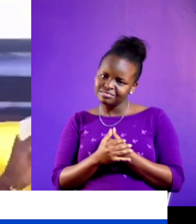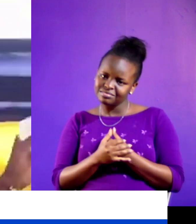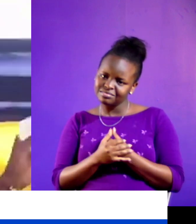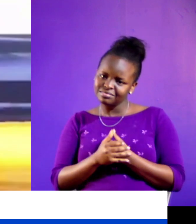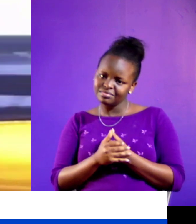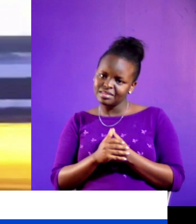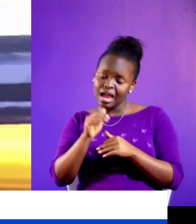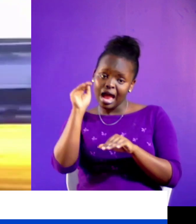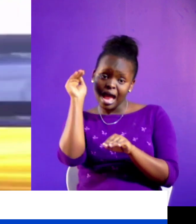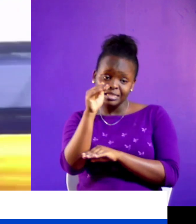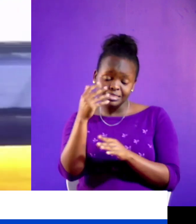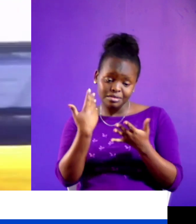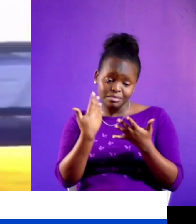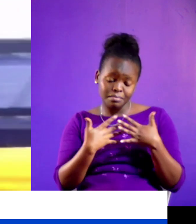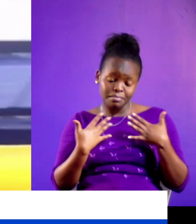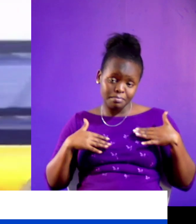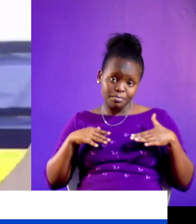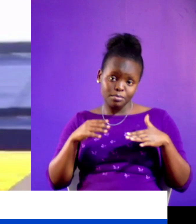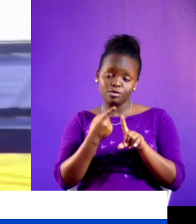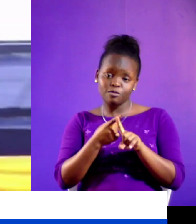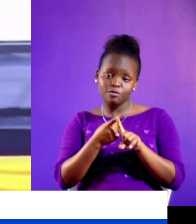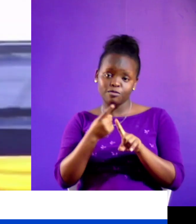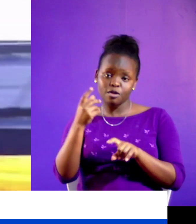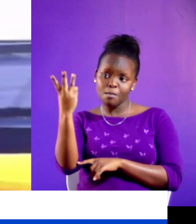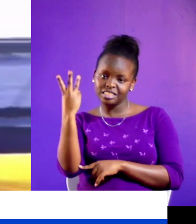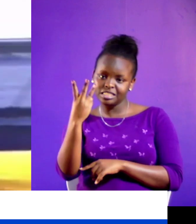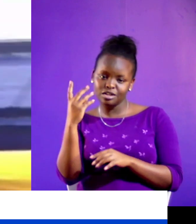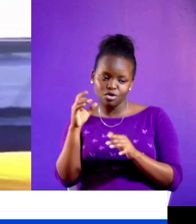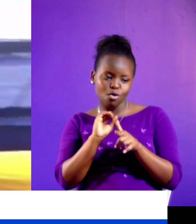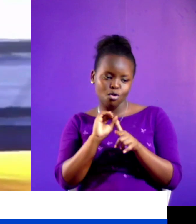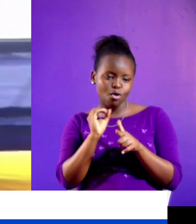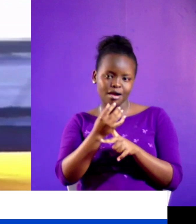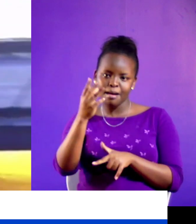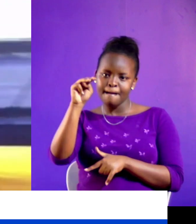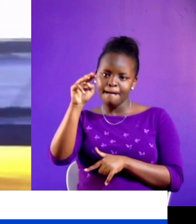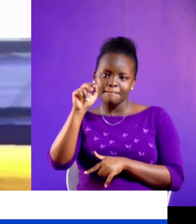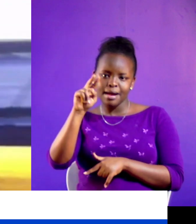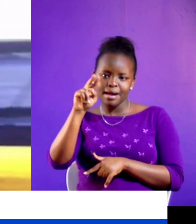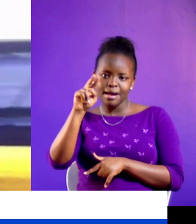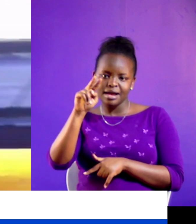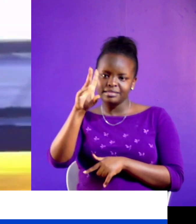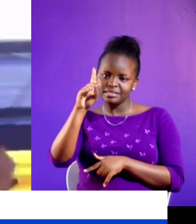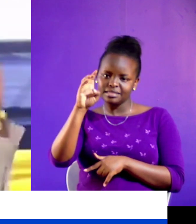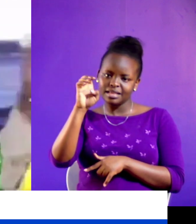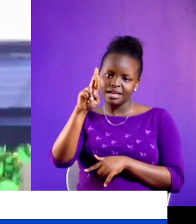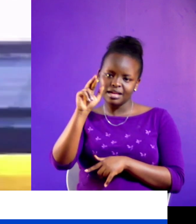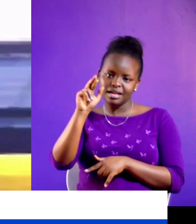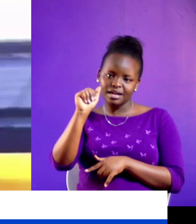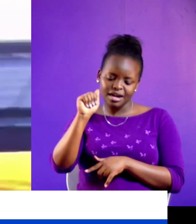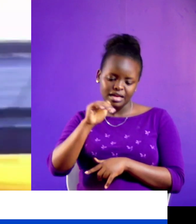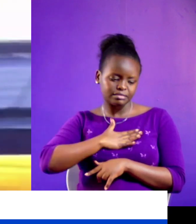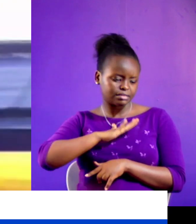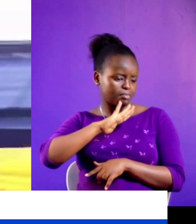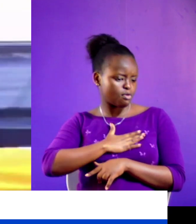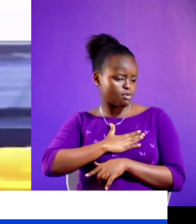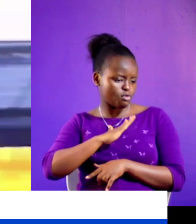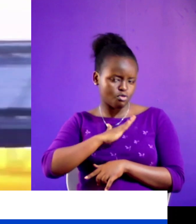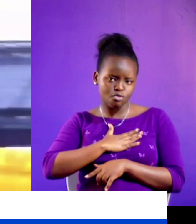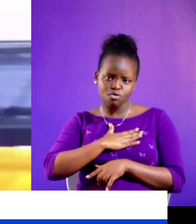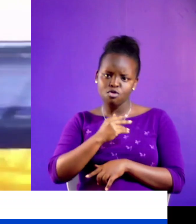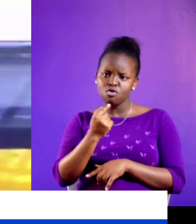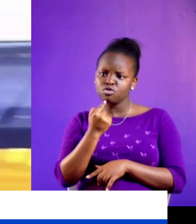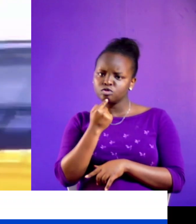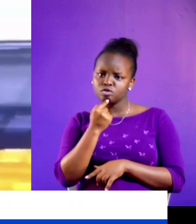Aliuliza watu ya Wajir ama watu ya Mandera ama watu ya Moyale, Marsabit, Samburu,